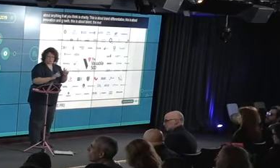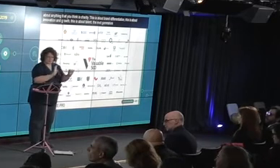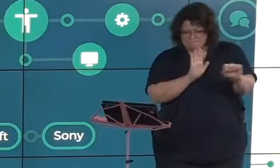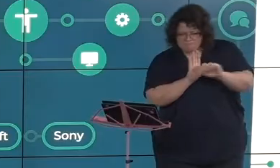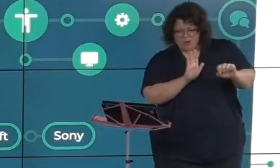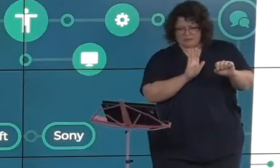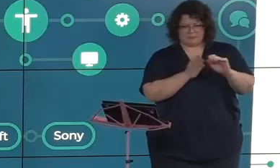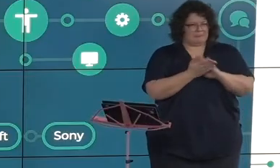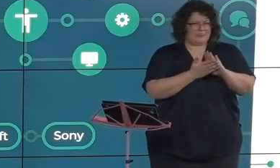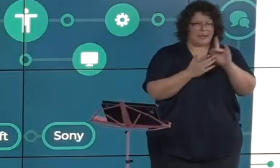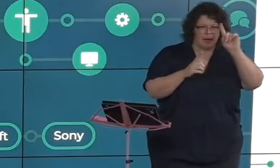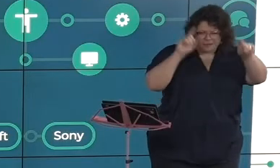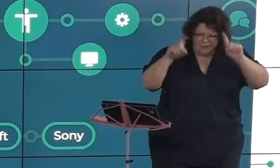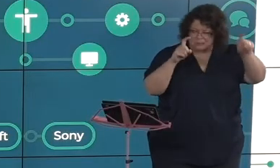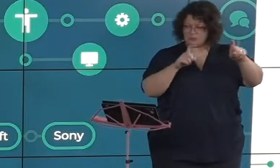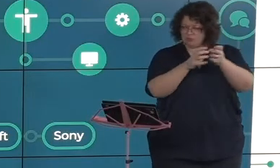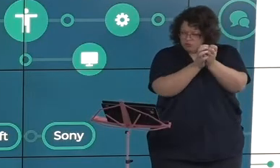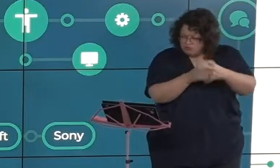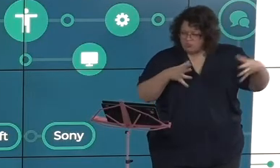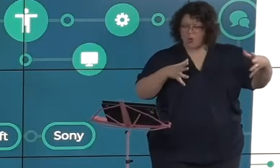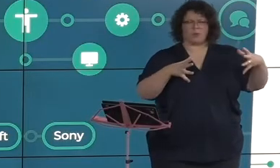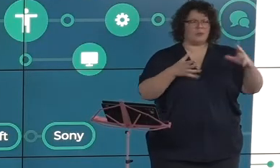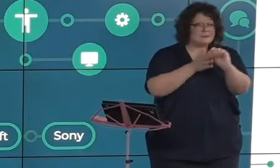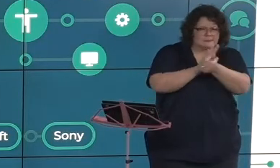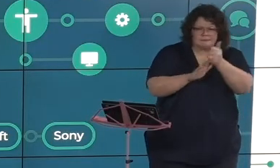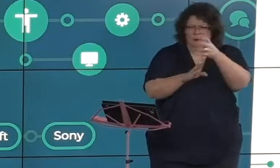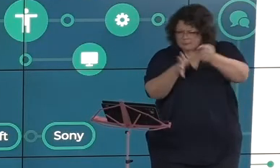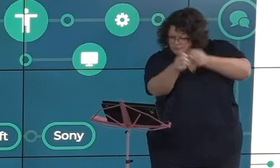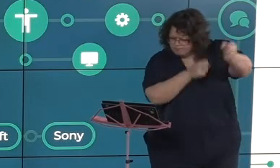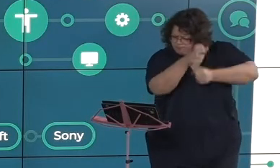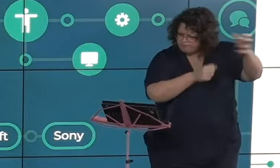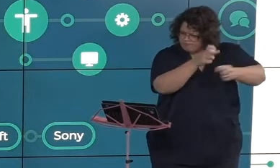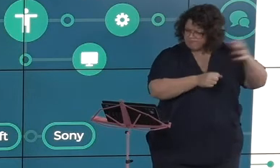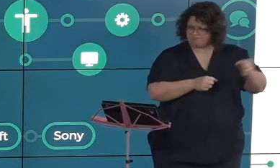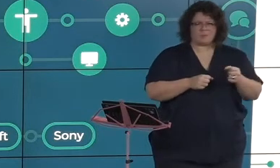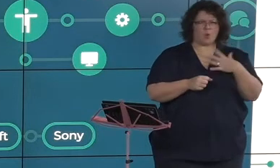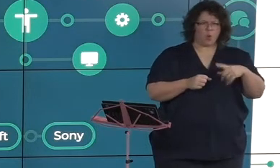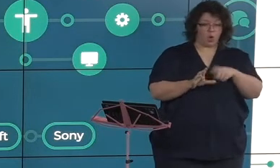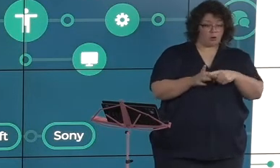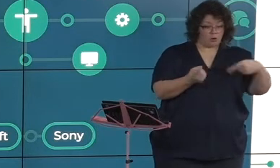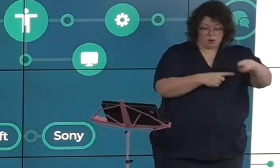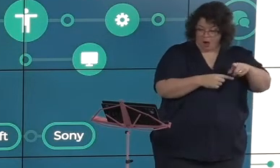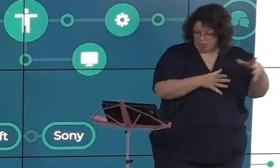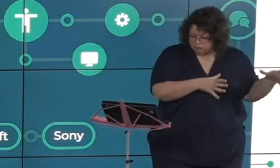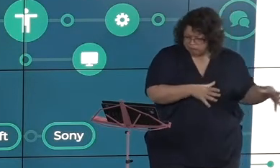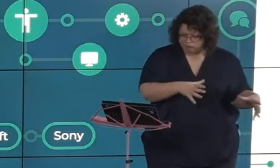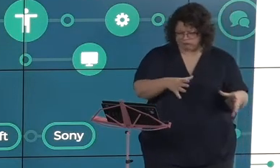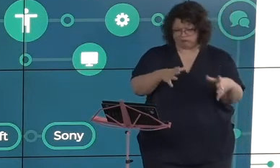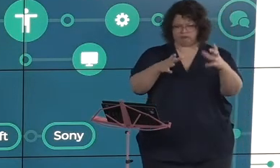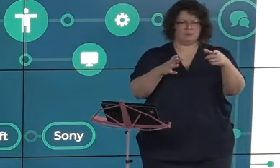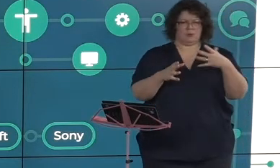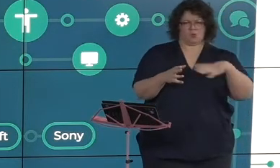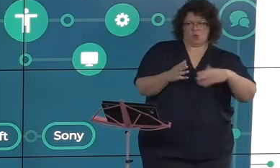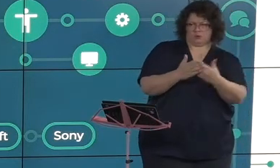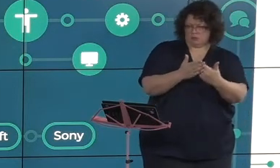least. Go and look at the wonderful IKEA campaign called Disabled that was done with McCann, once again coming